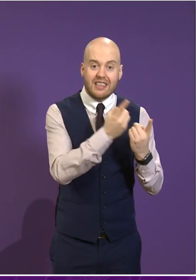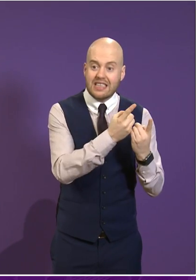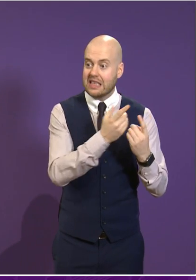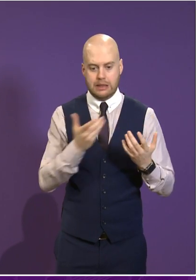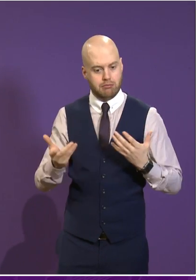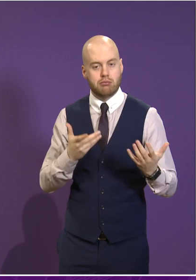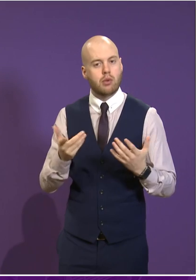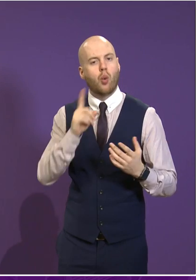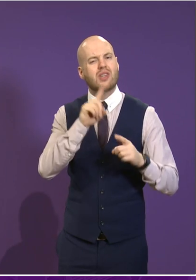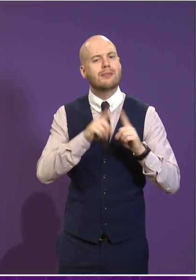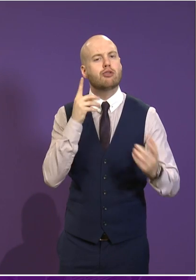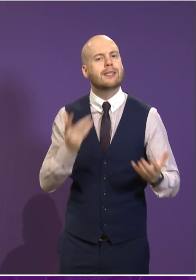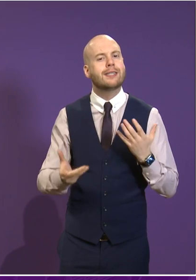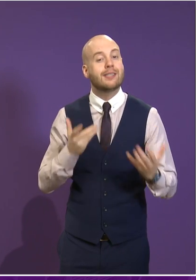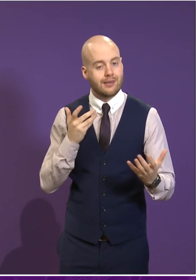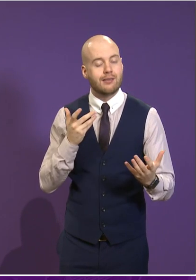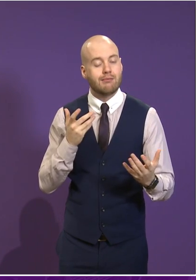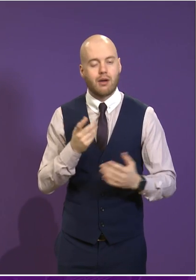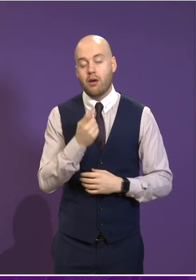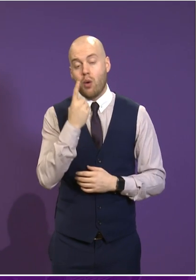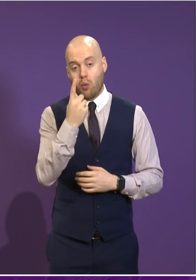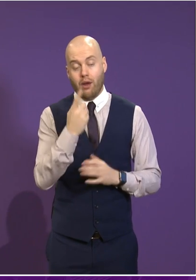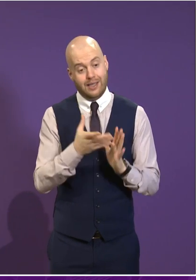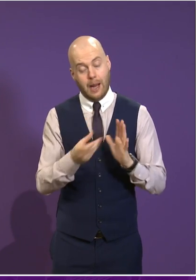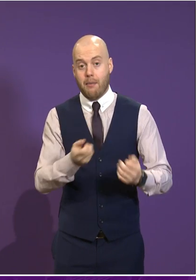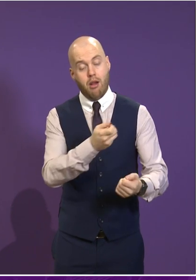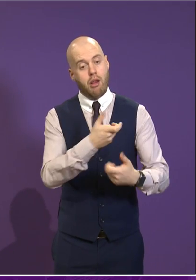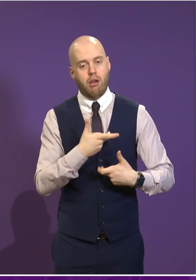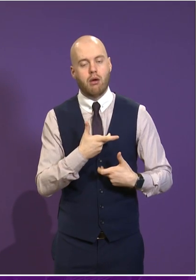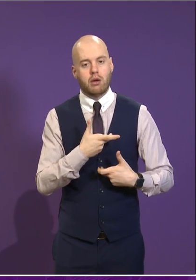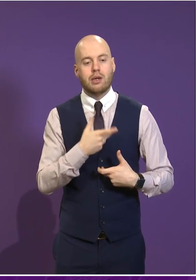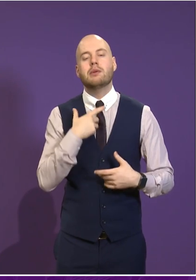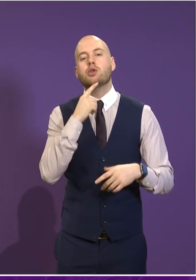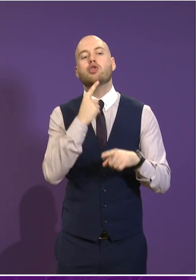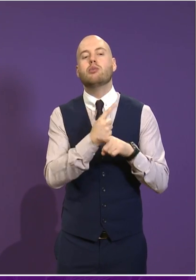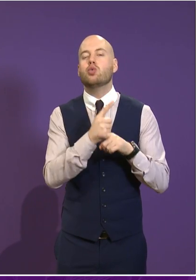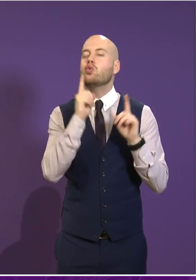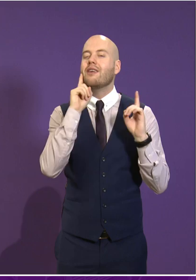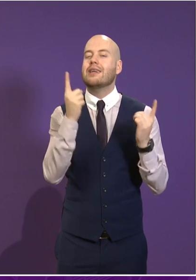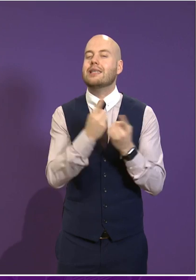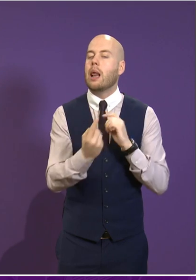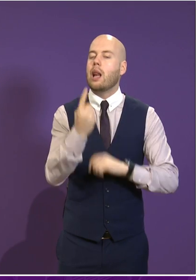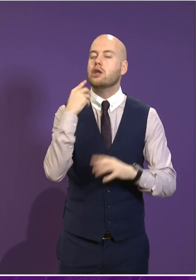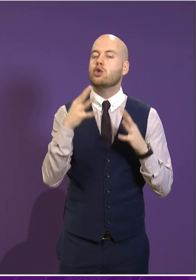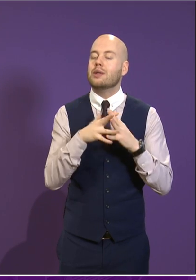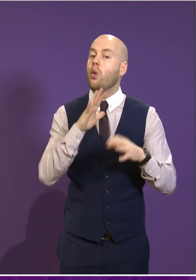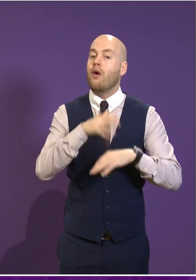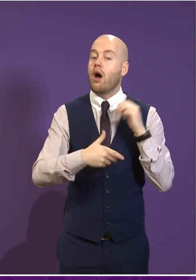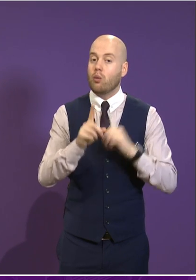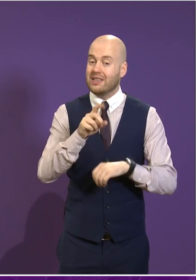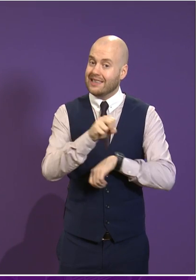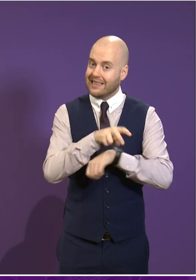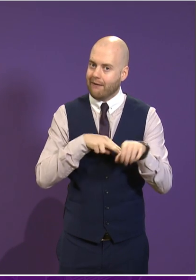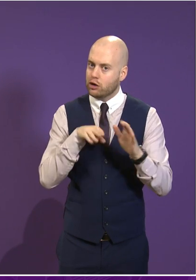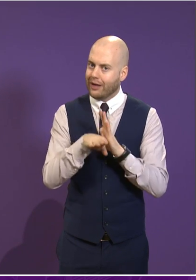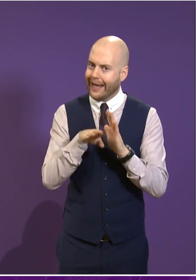well. And one aspect that I had spoken to some of the universities about last week was about staff training, and